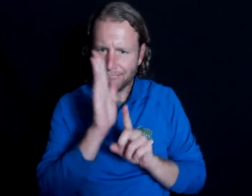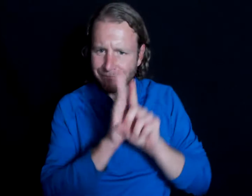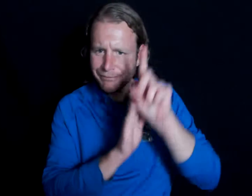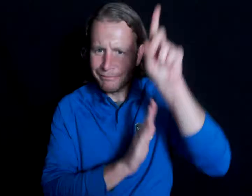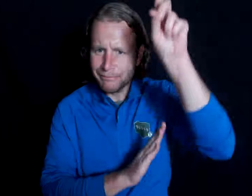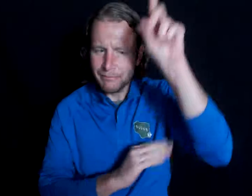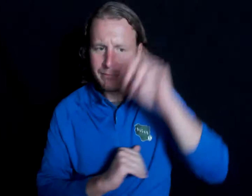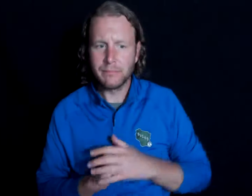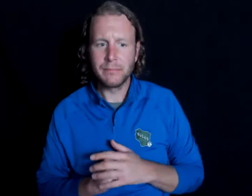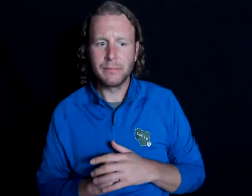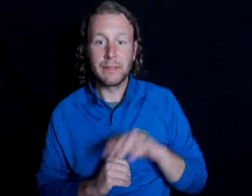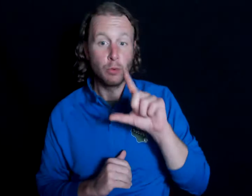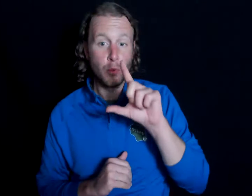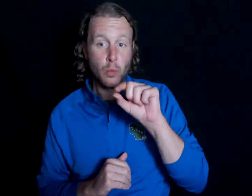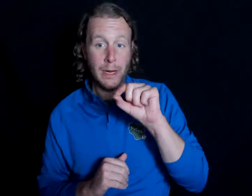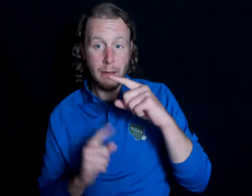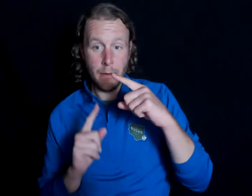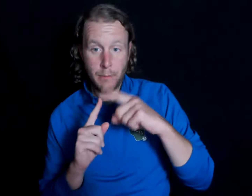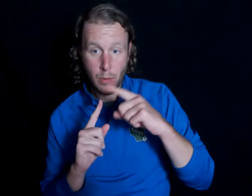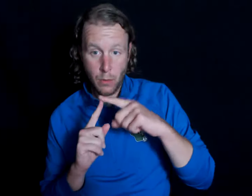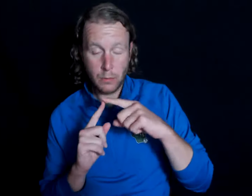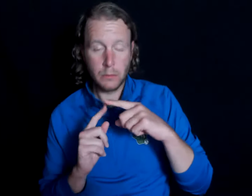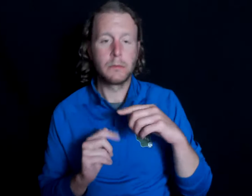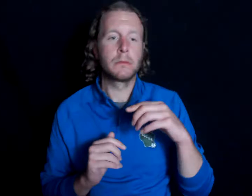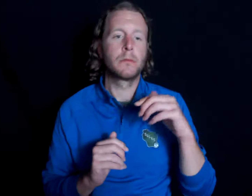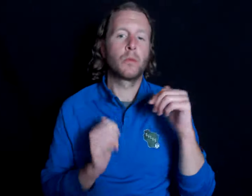20 points to go along with 17 boards.